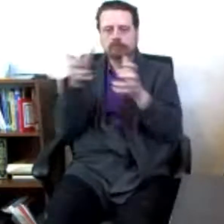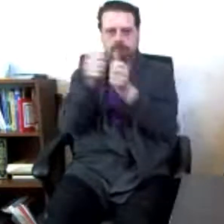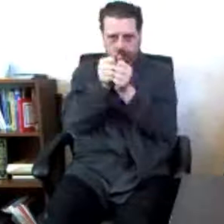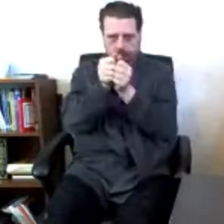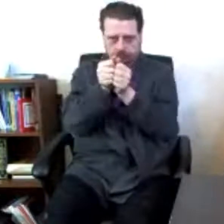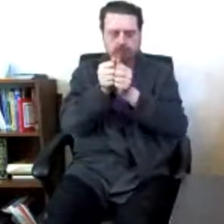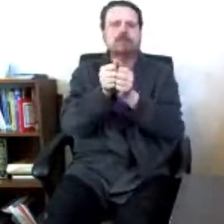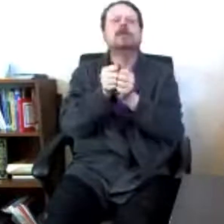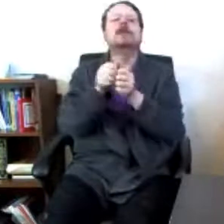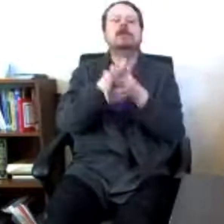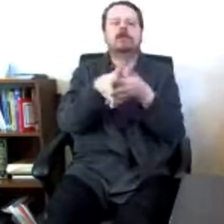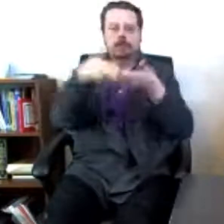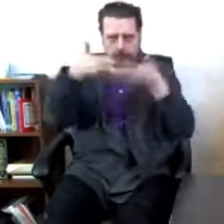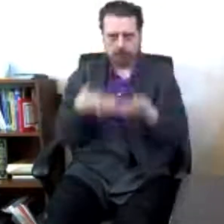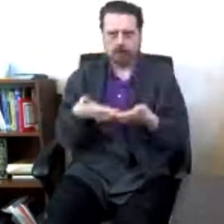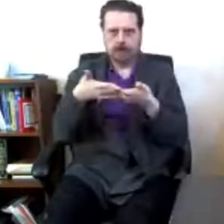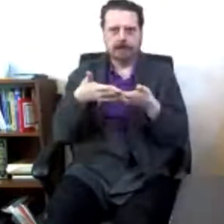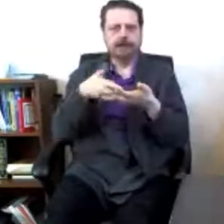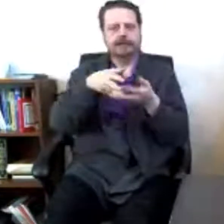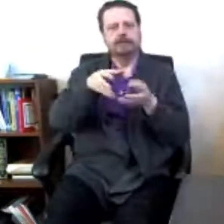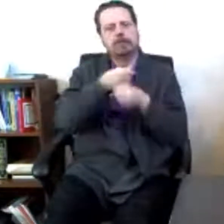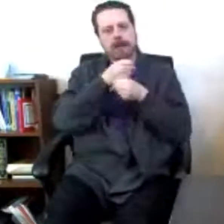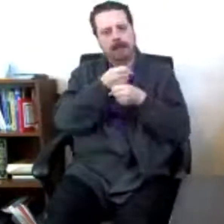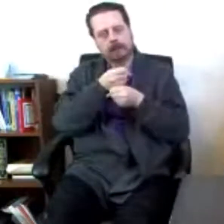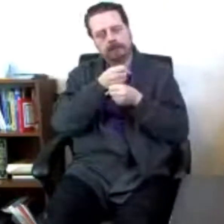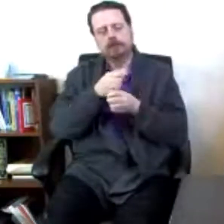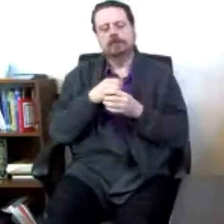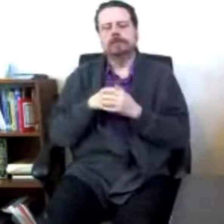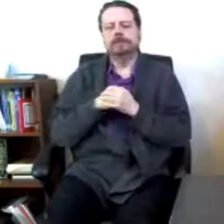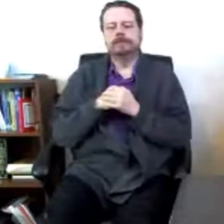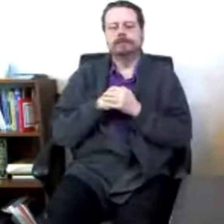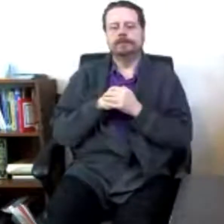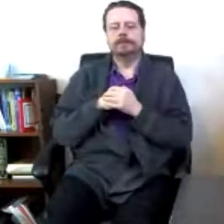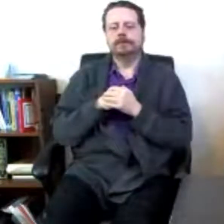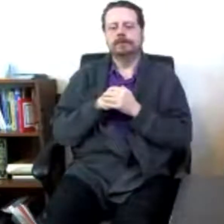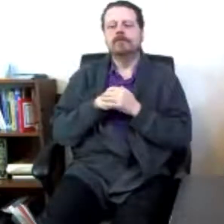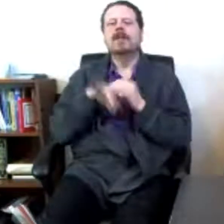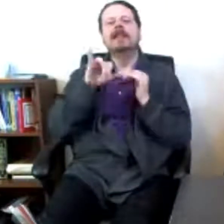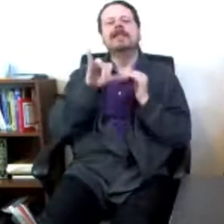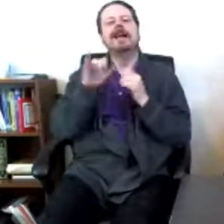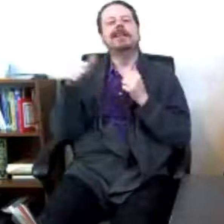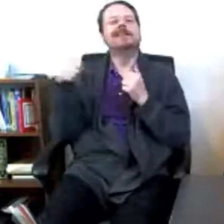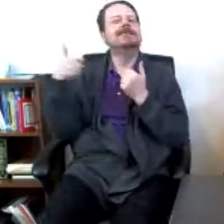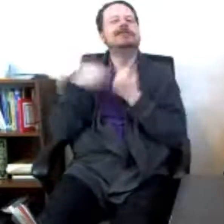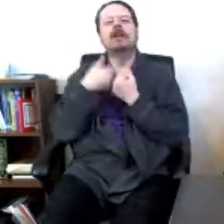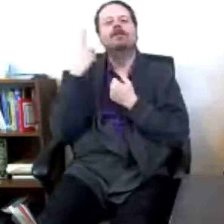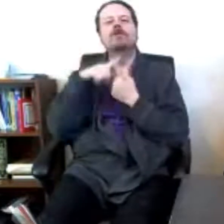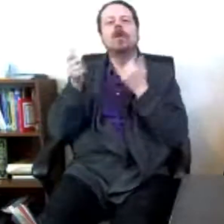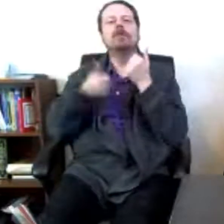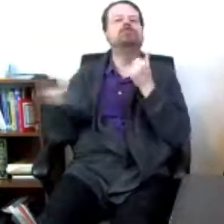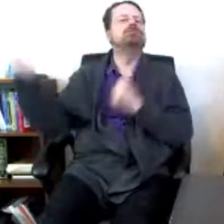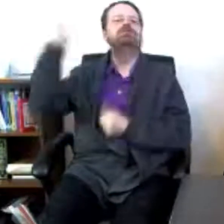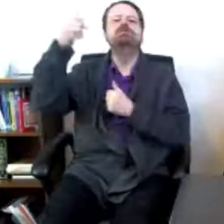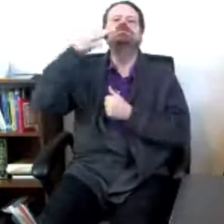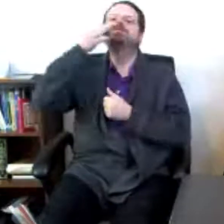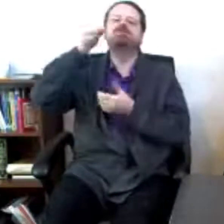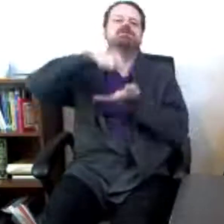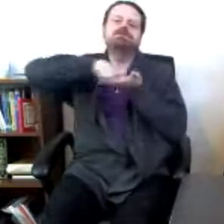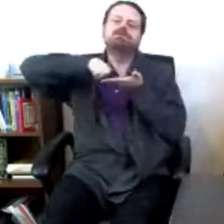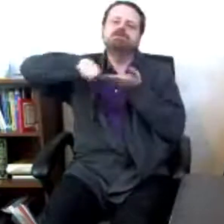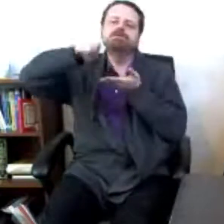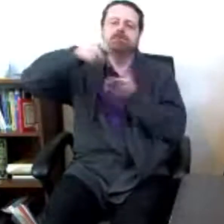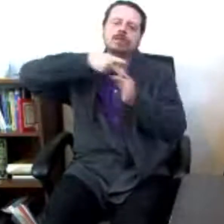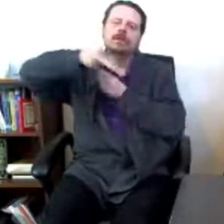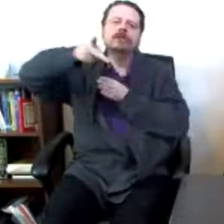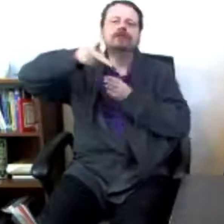letters, the Quran is made, which is a challenge to the Arab laureates and professionals to come